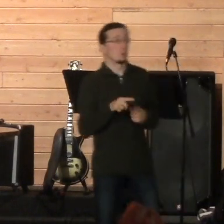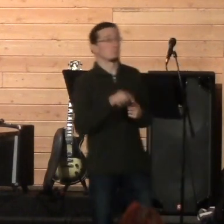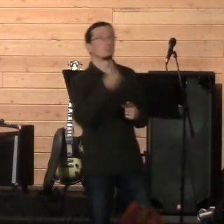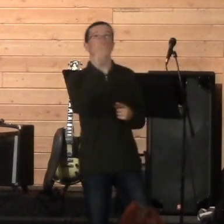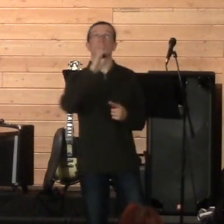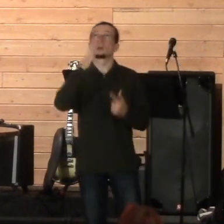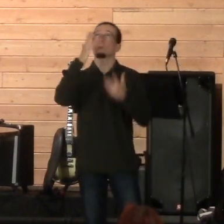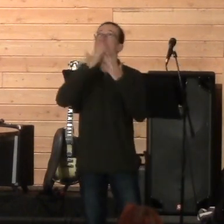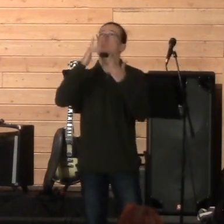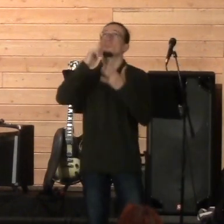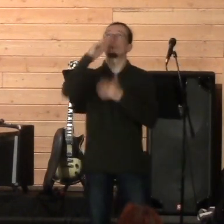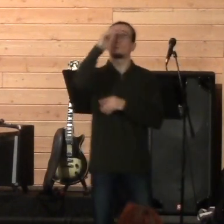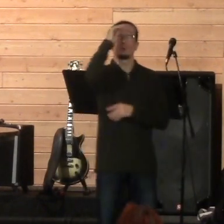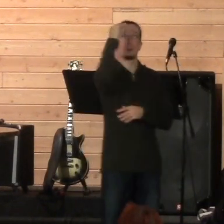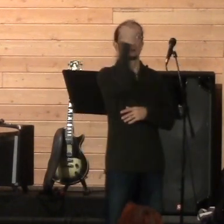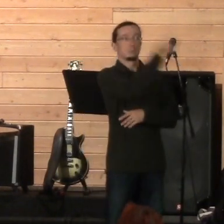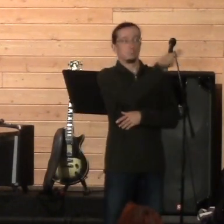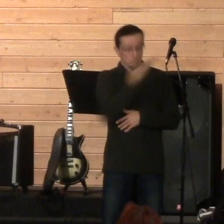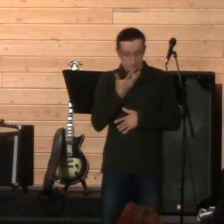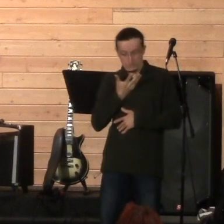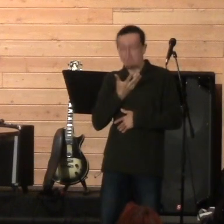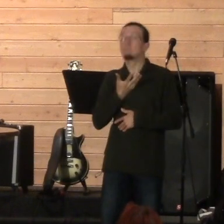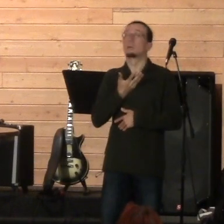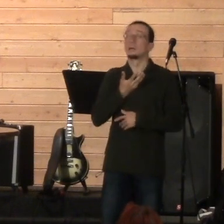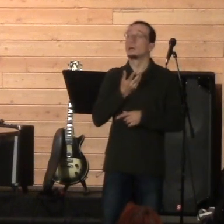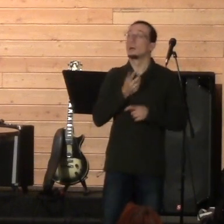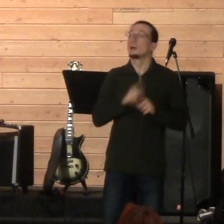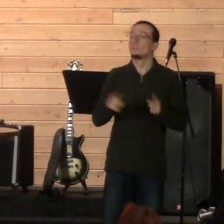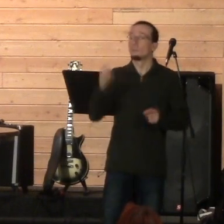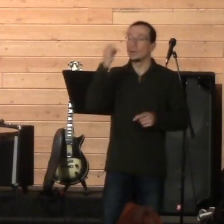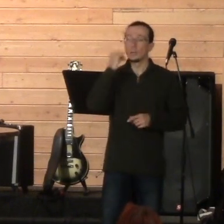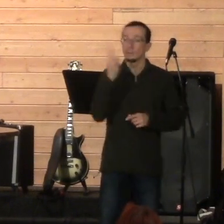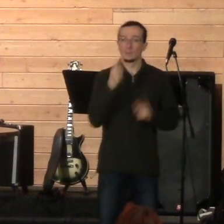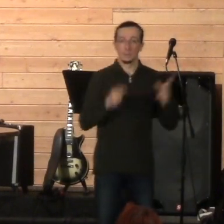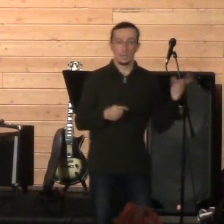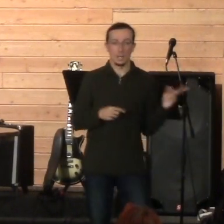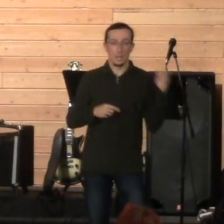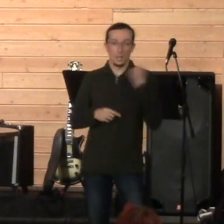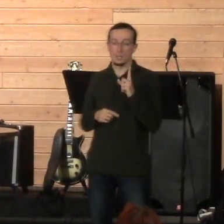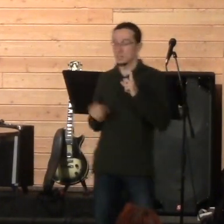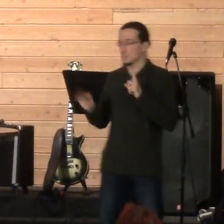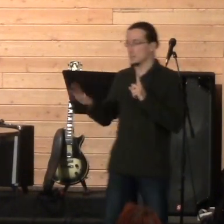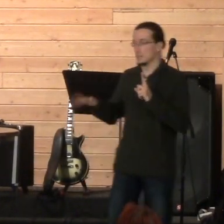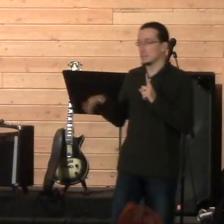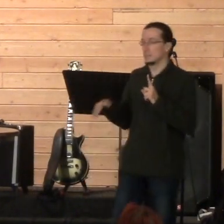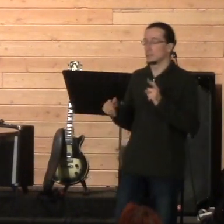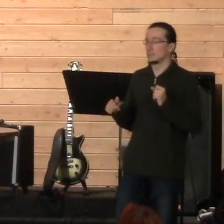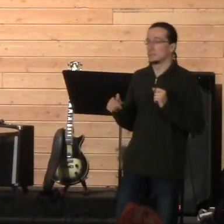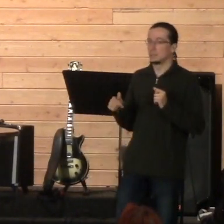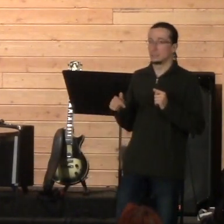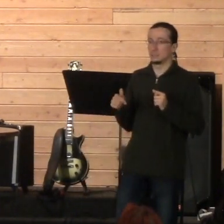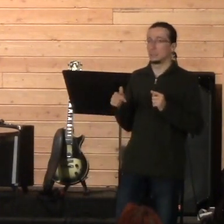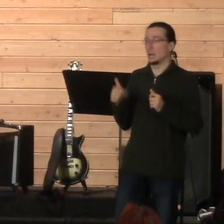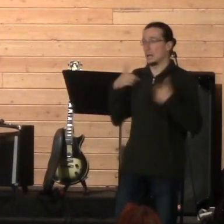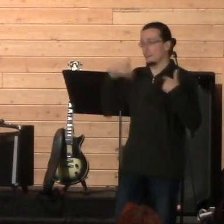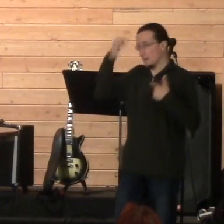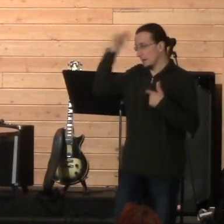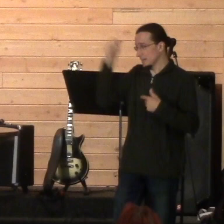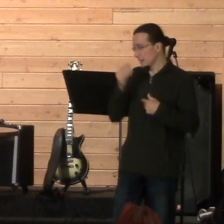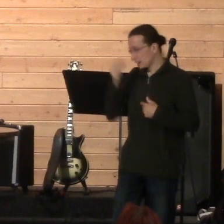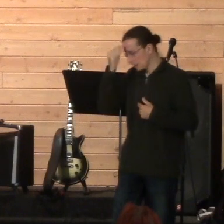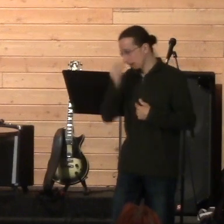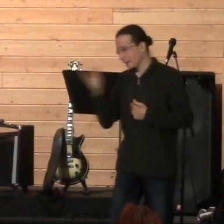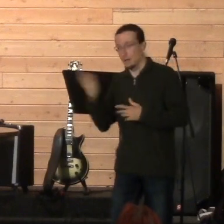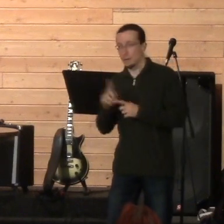for revealing that to me. But if somebody comes up to you and just shares this idea out of left field, you go, hold